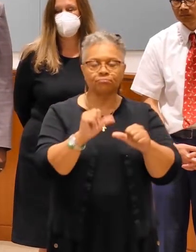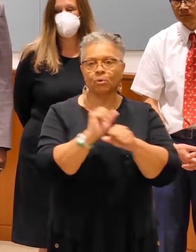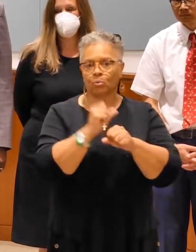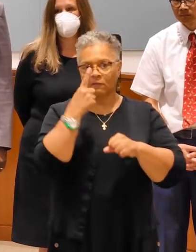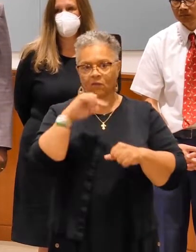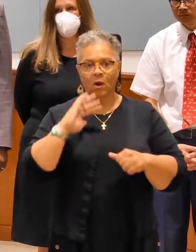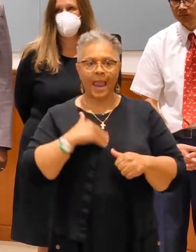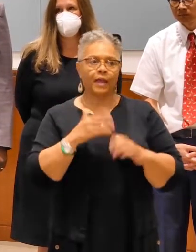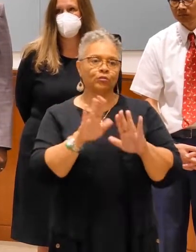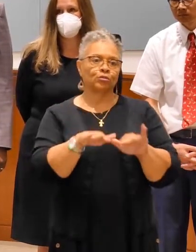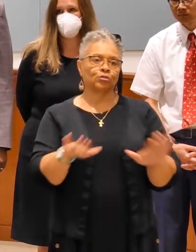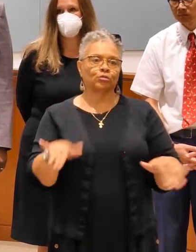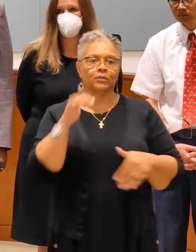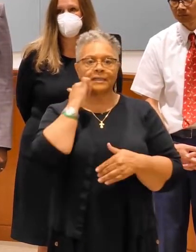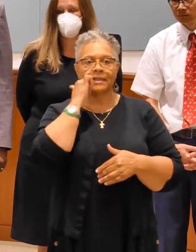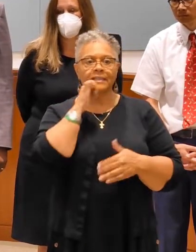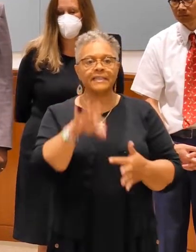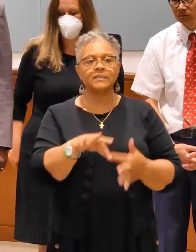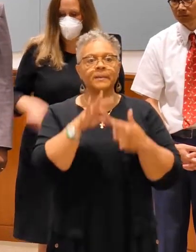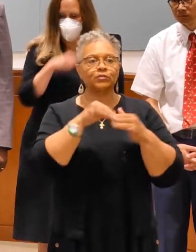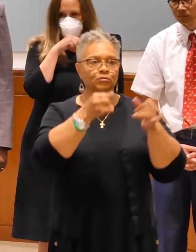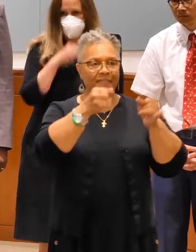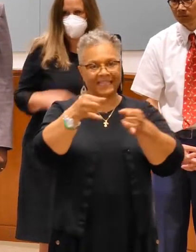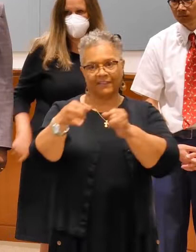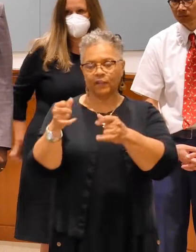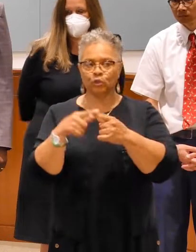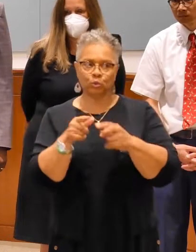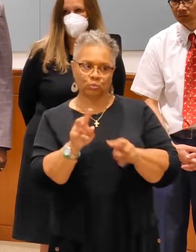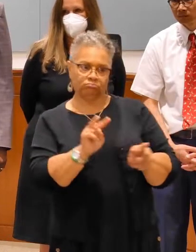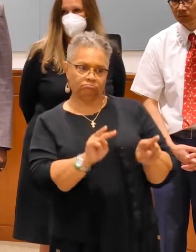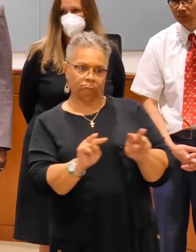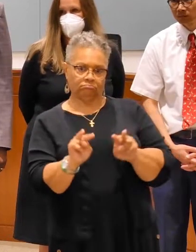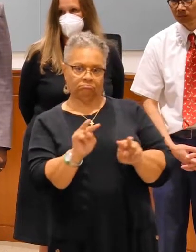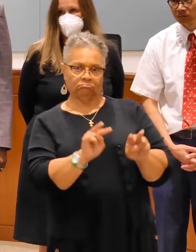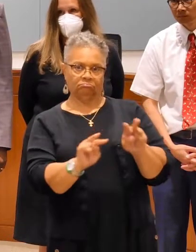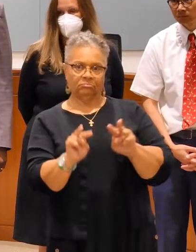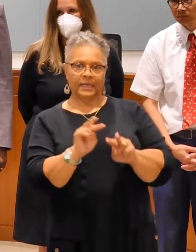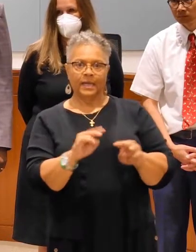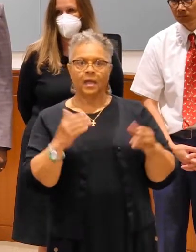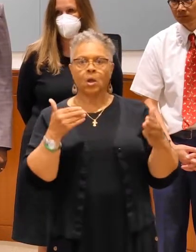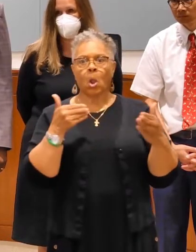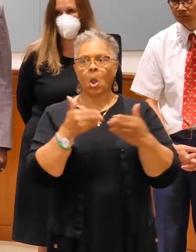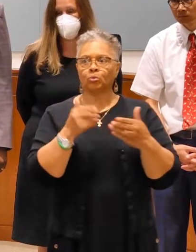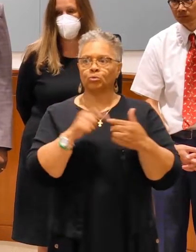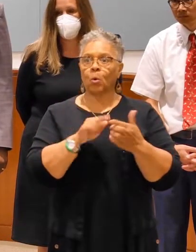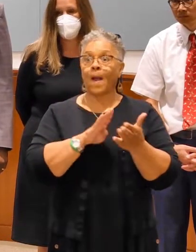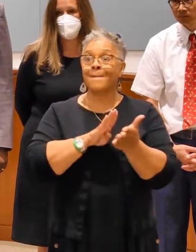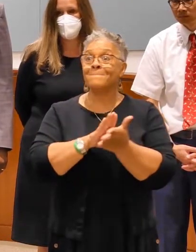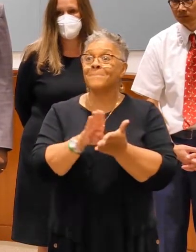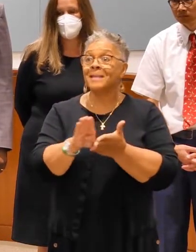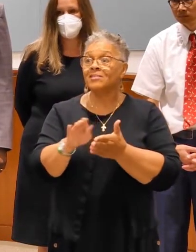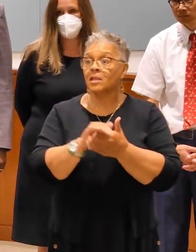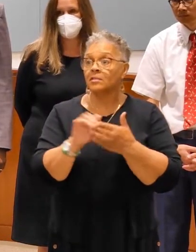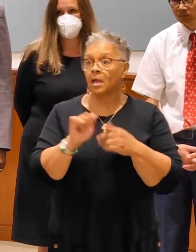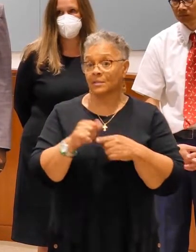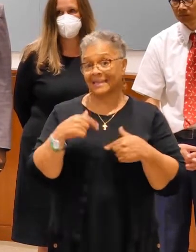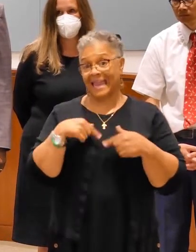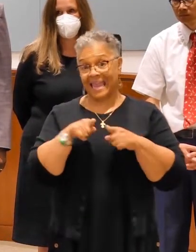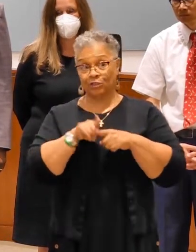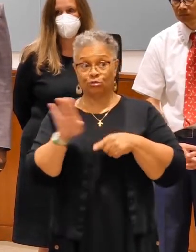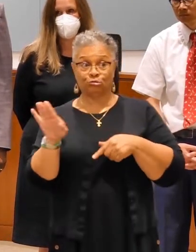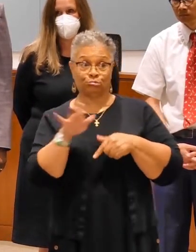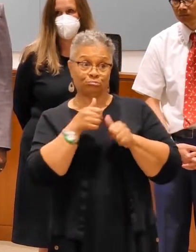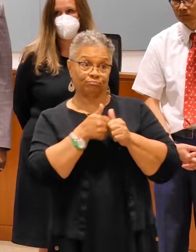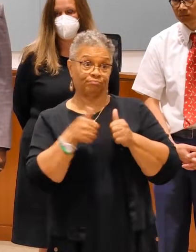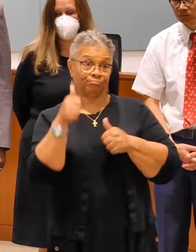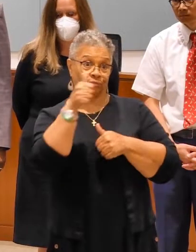children every day, particularly the individuals who monitor the close to $1 billion. And let me say that as your superintendent, our